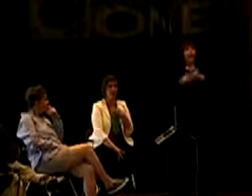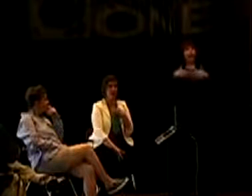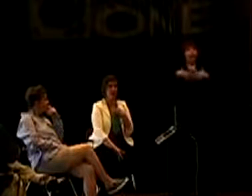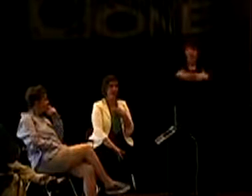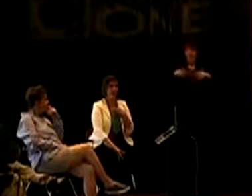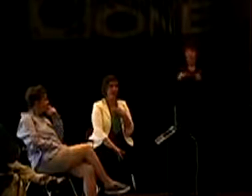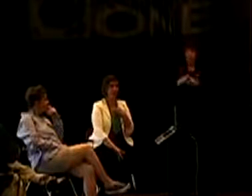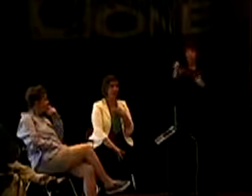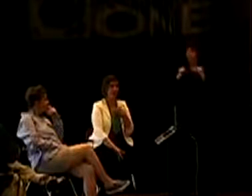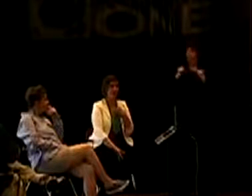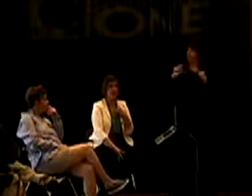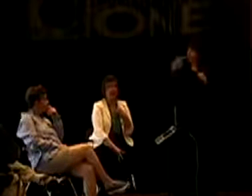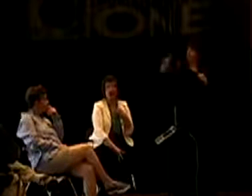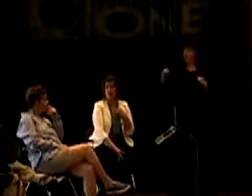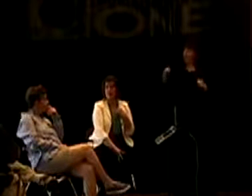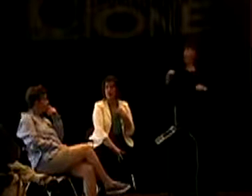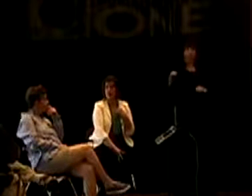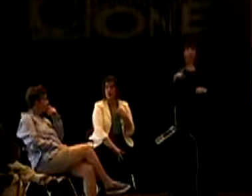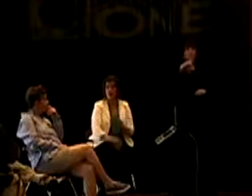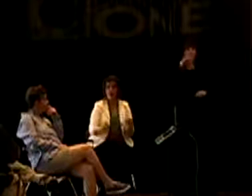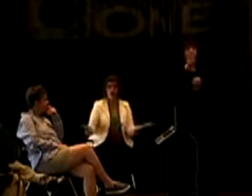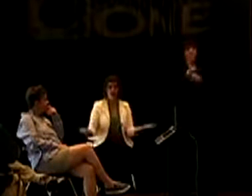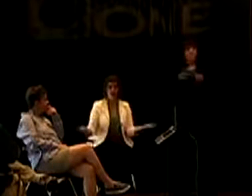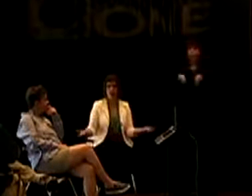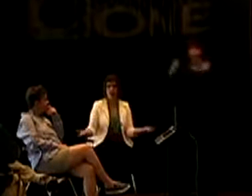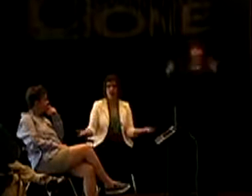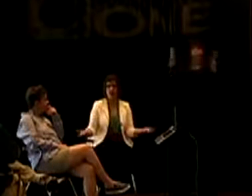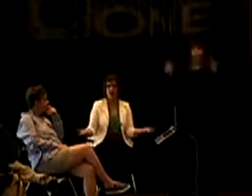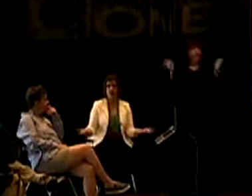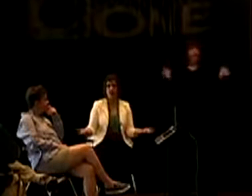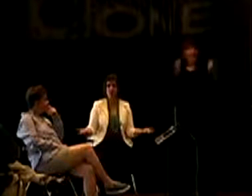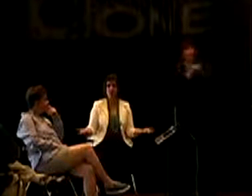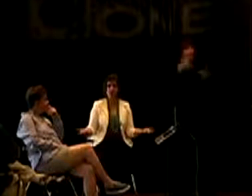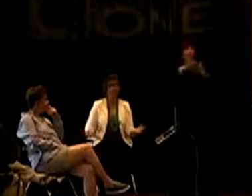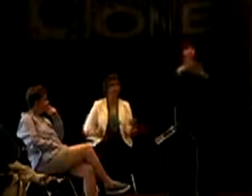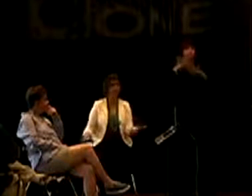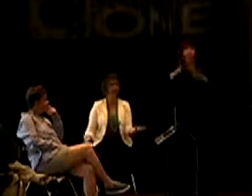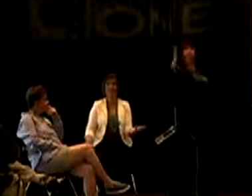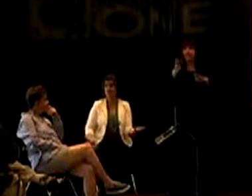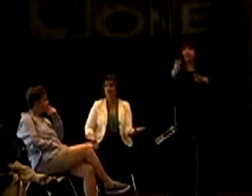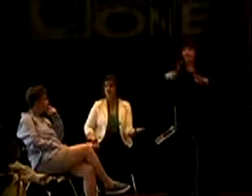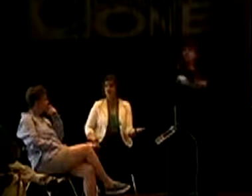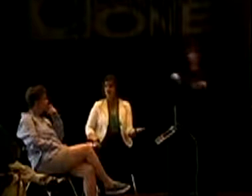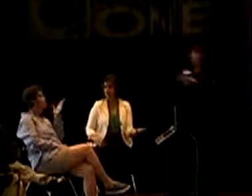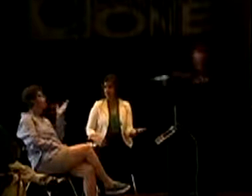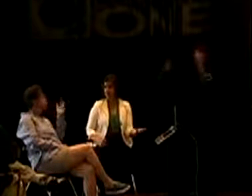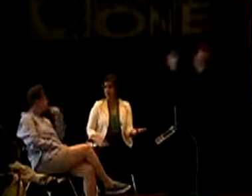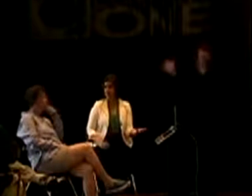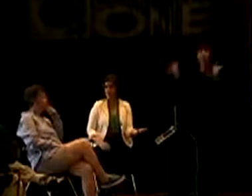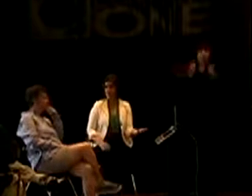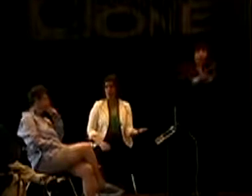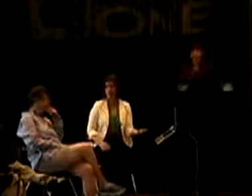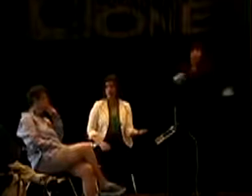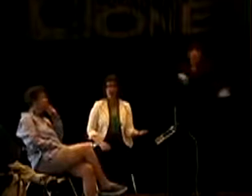company really be in conversation with a part of our community that beforehand we weren't in conversation with. And